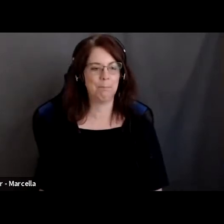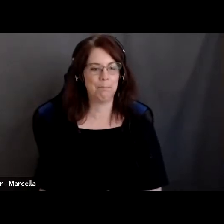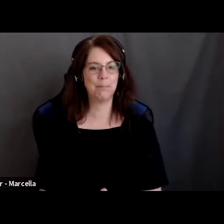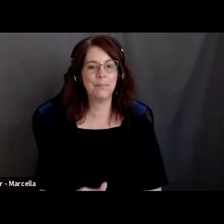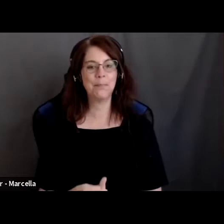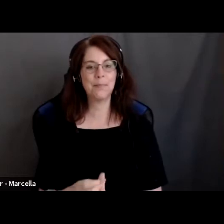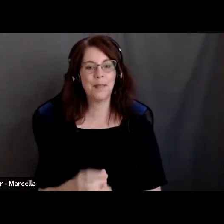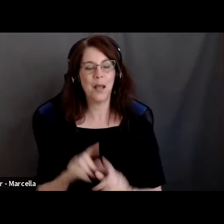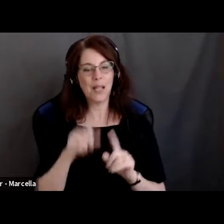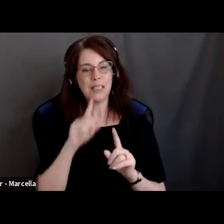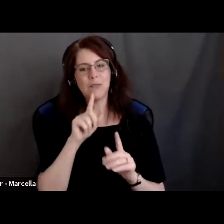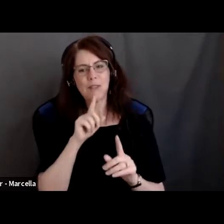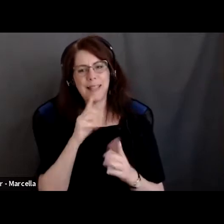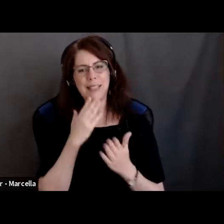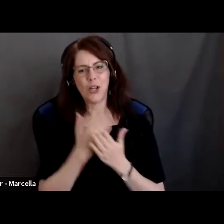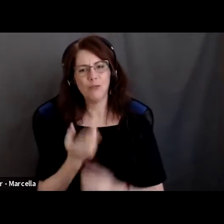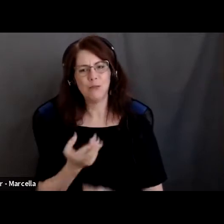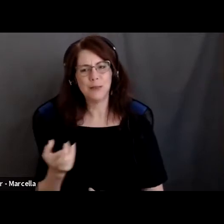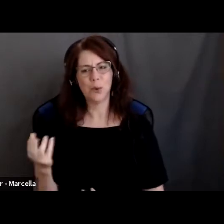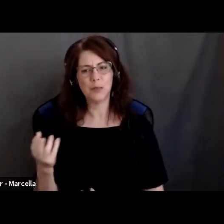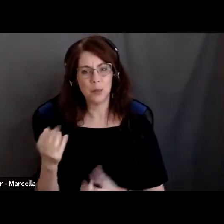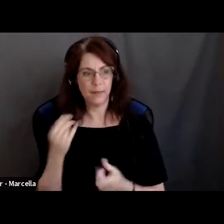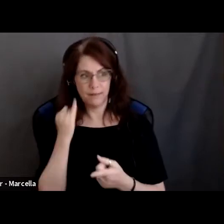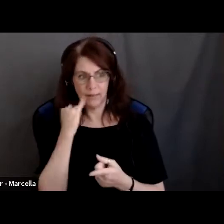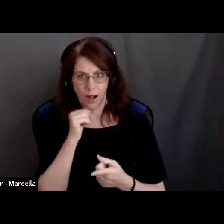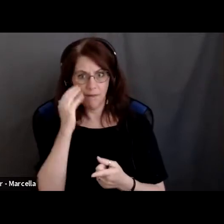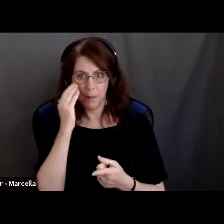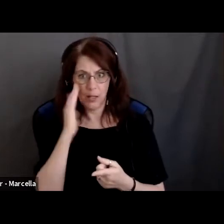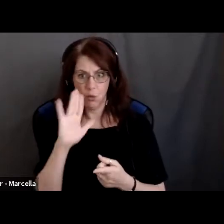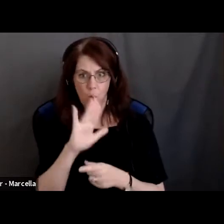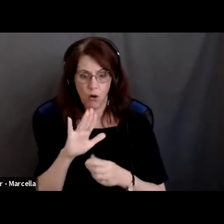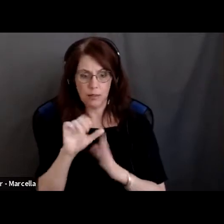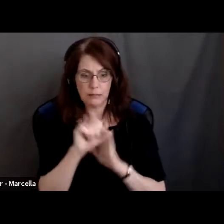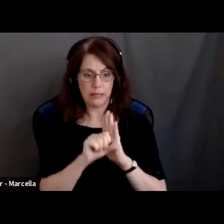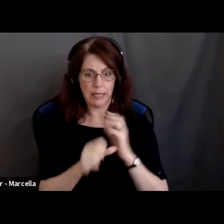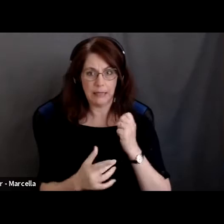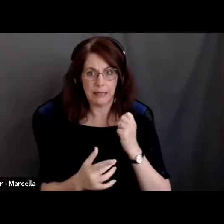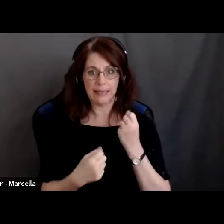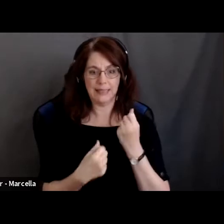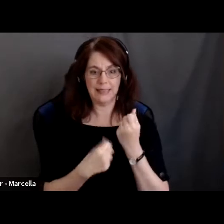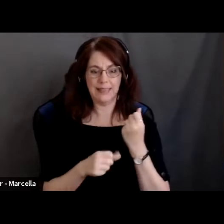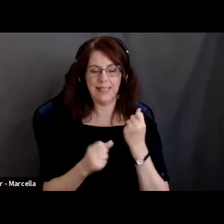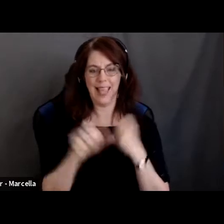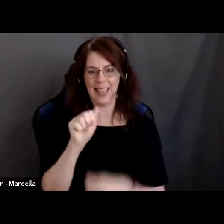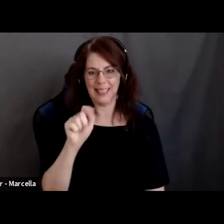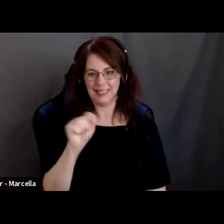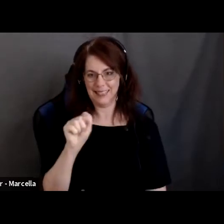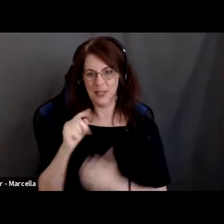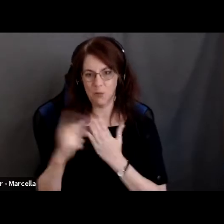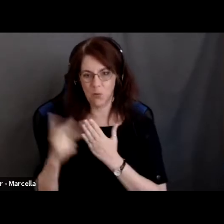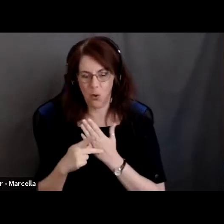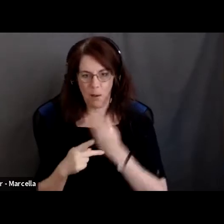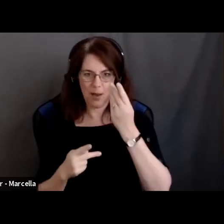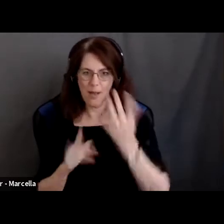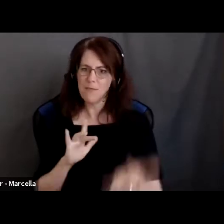But it's a good resource, and I encourage you, if you're not familiar with your state's Assistive Technology Act program, to reach out, because there's a lot